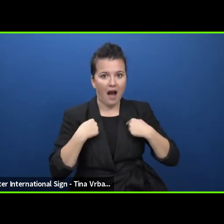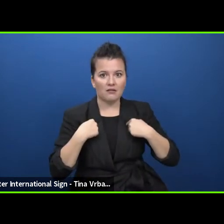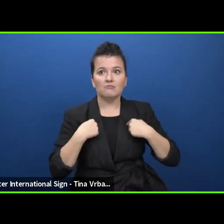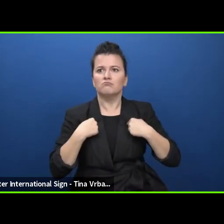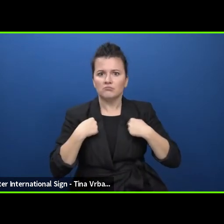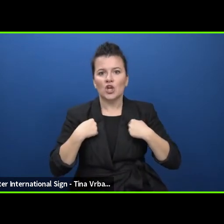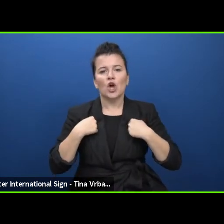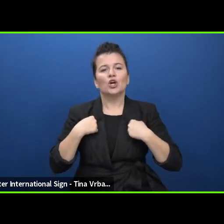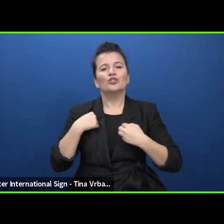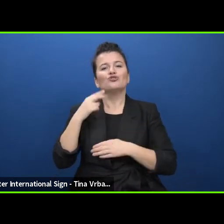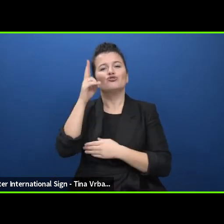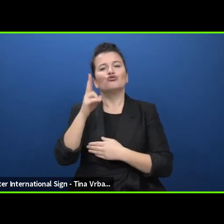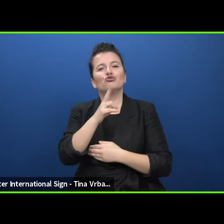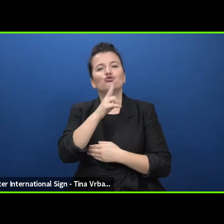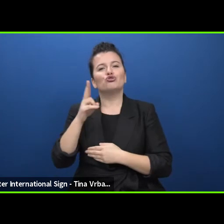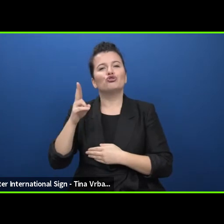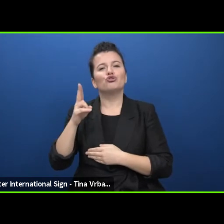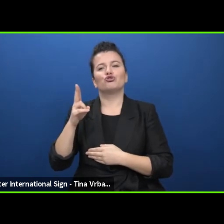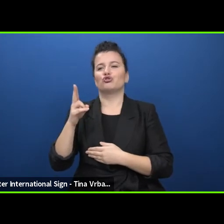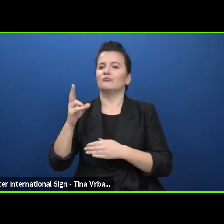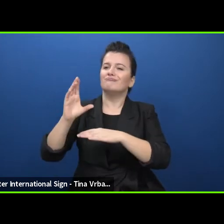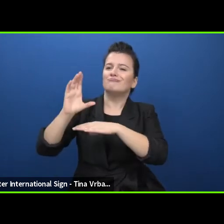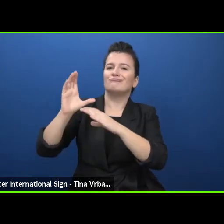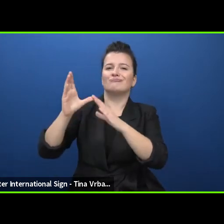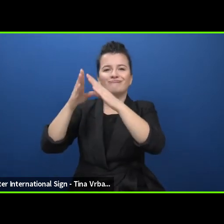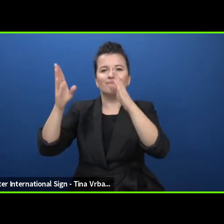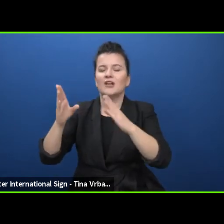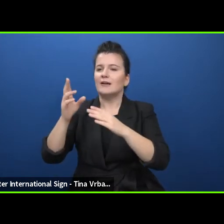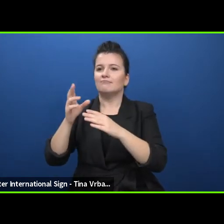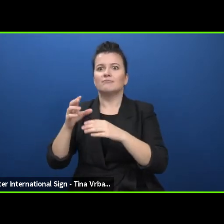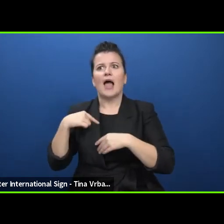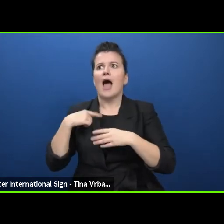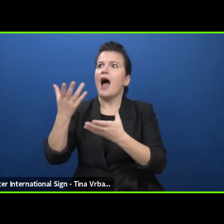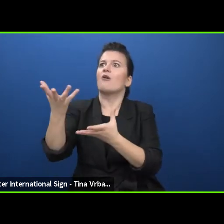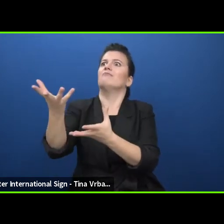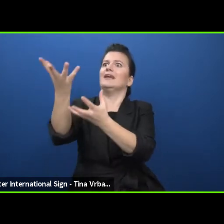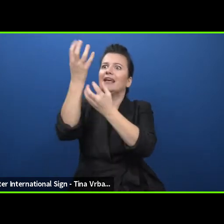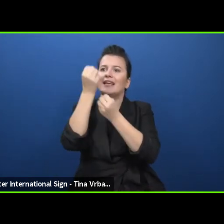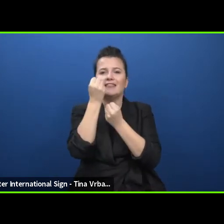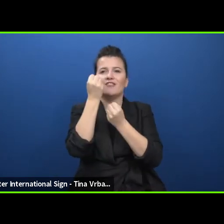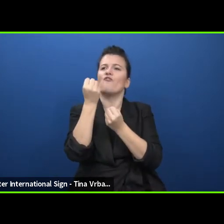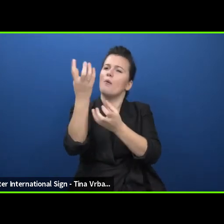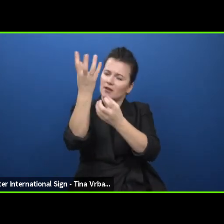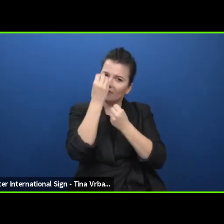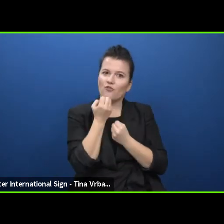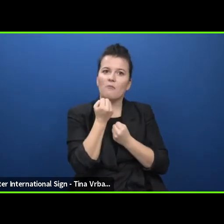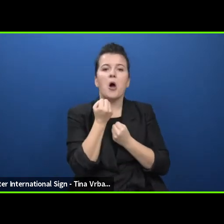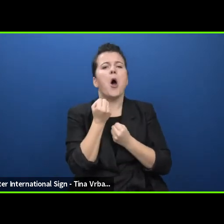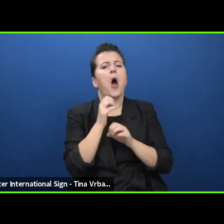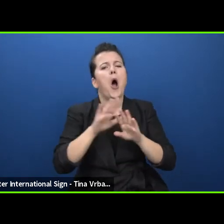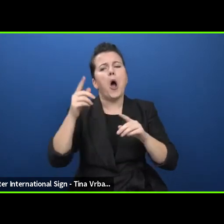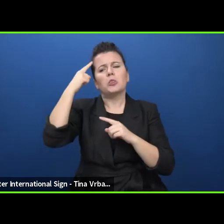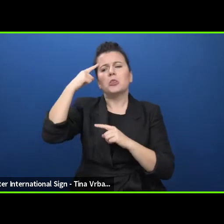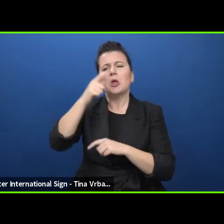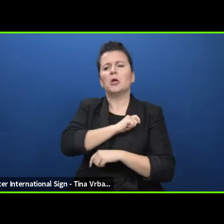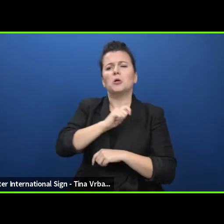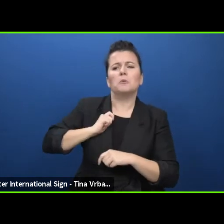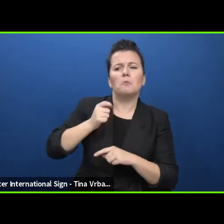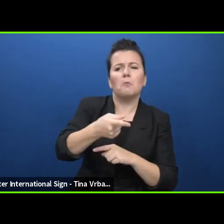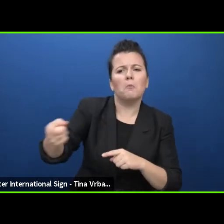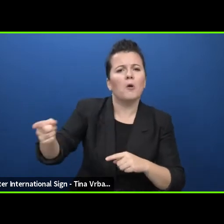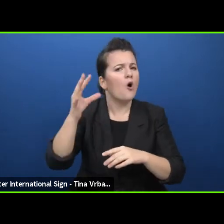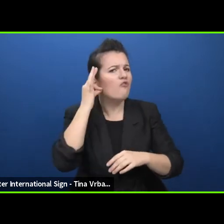without needing to share it with trees, women, bees, slaves or any of the numerous